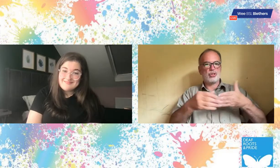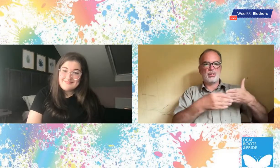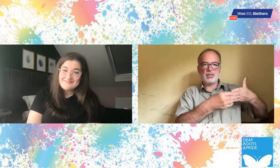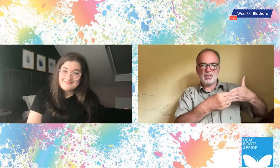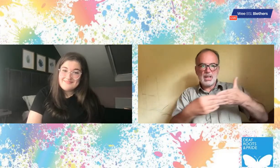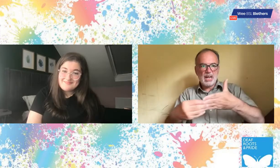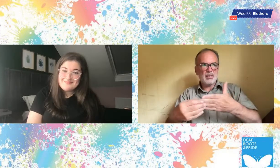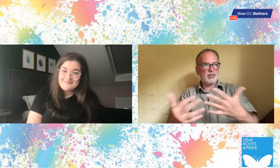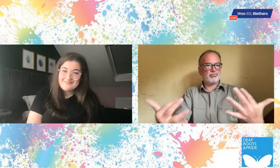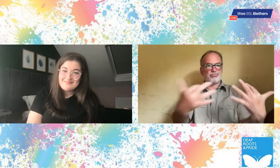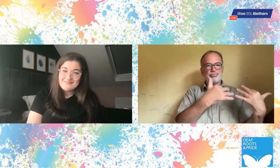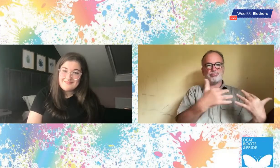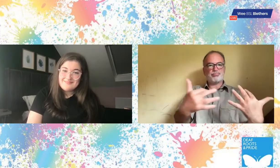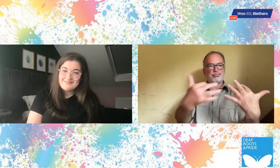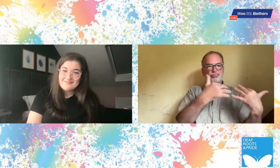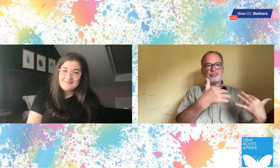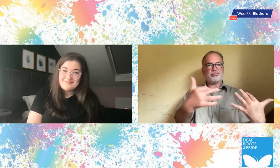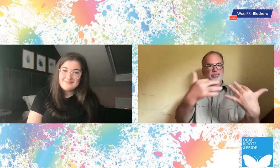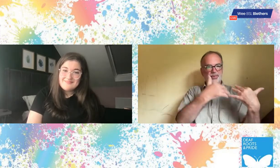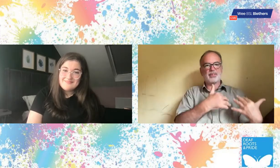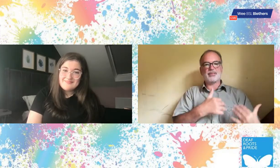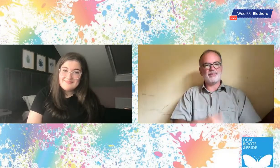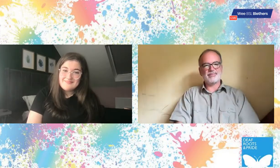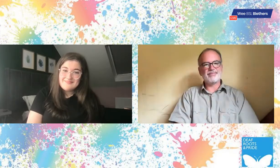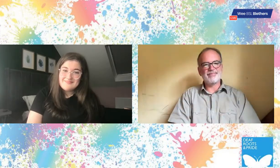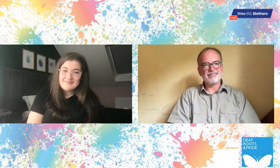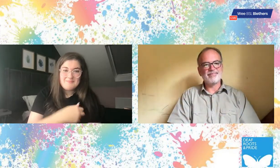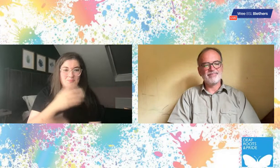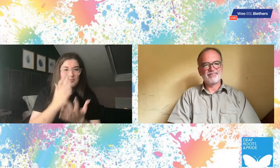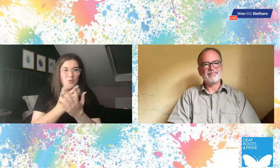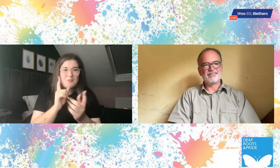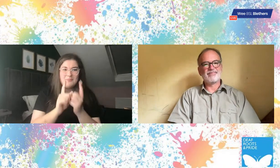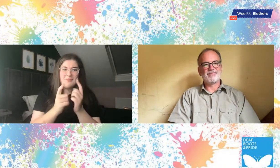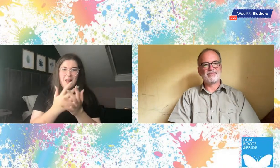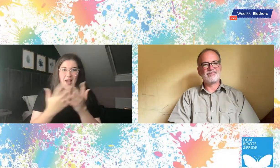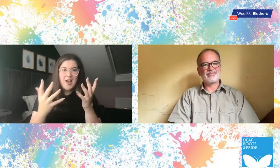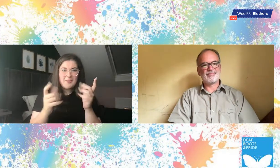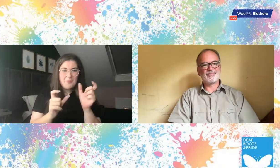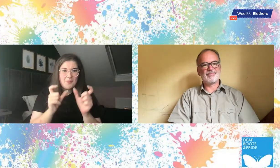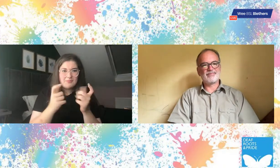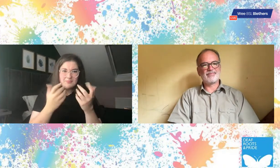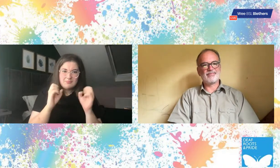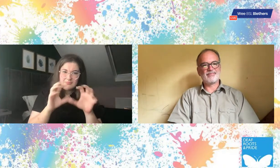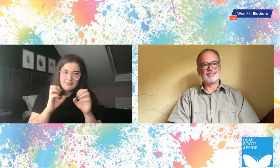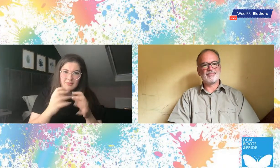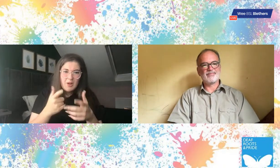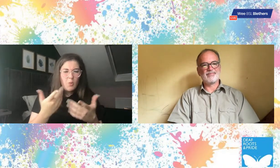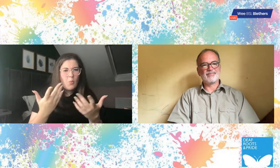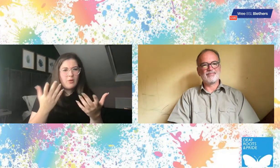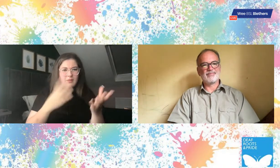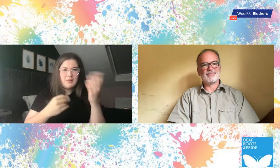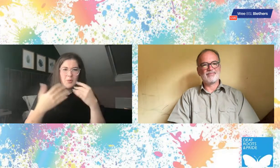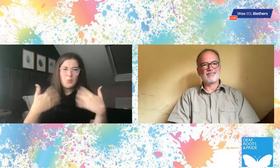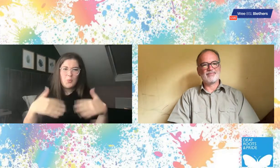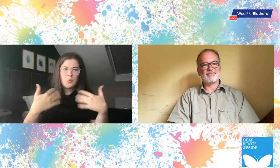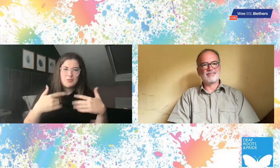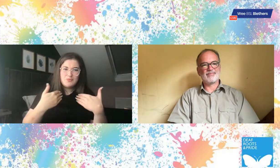the breeding program, education, guiding, encouraging people to come along to the wildlife park.